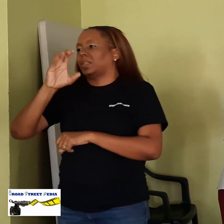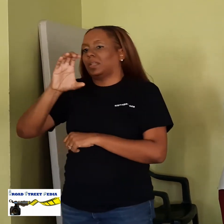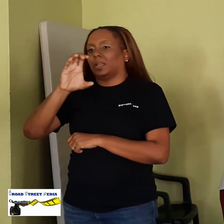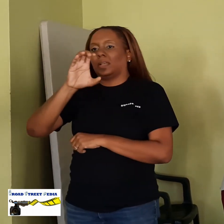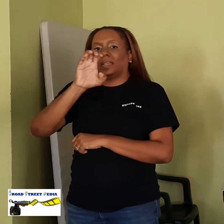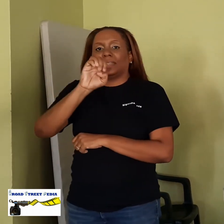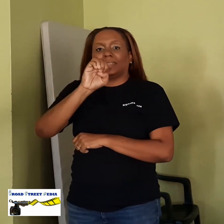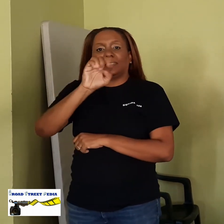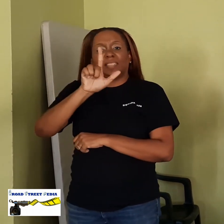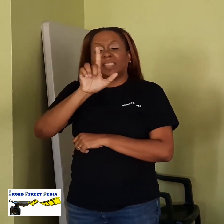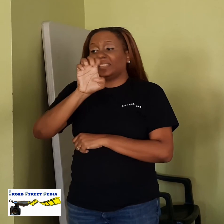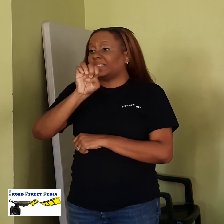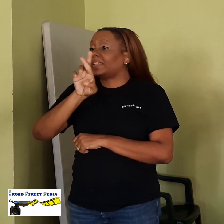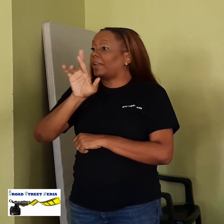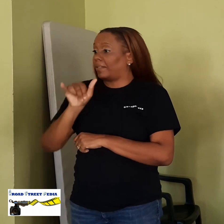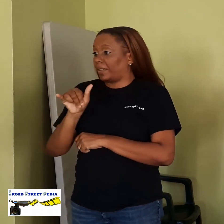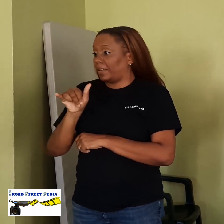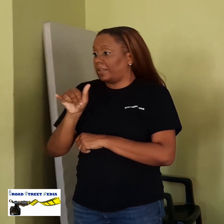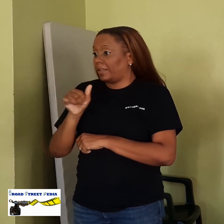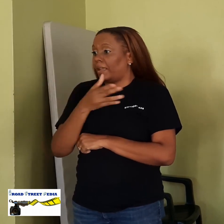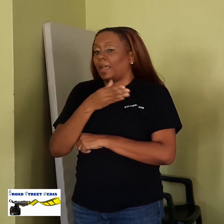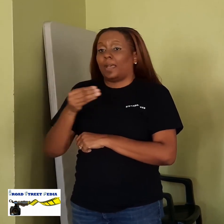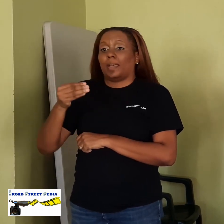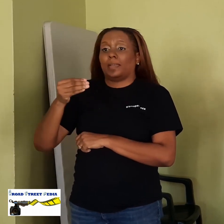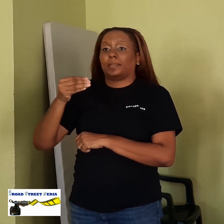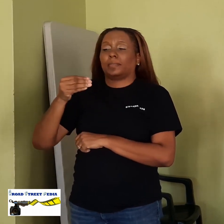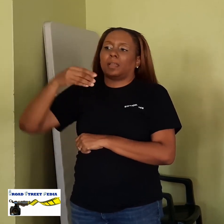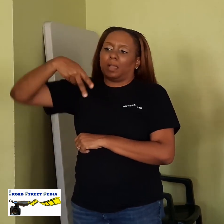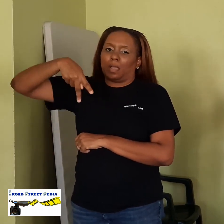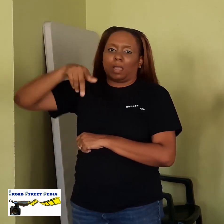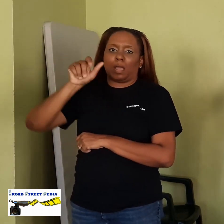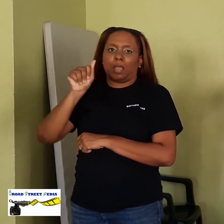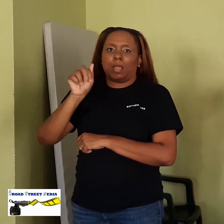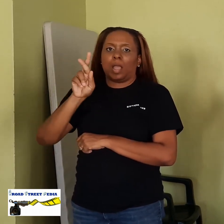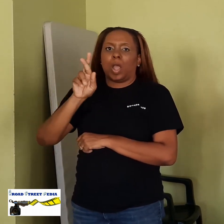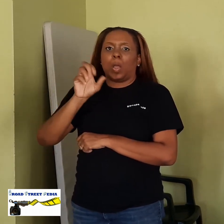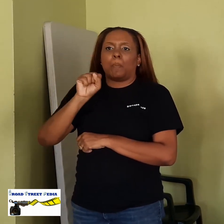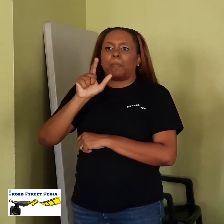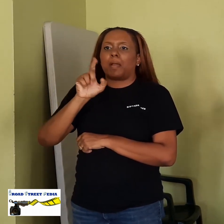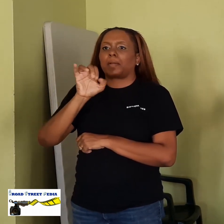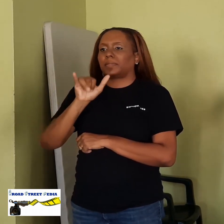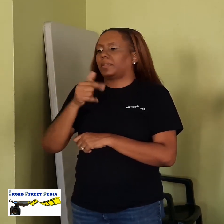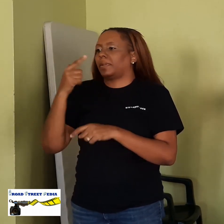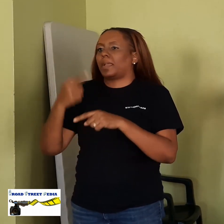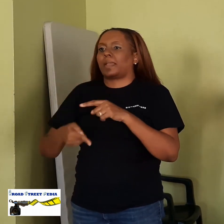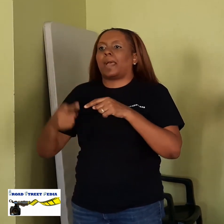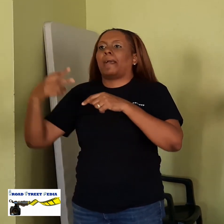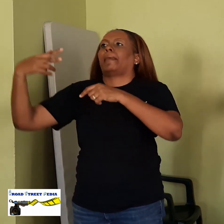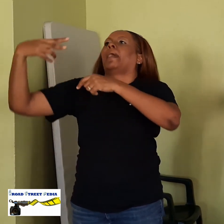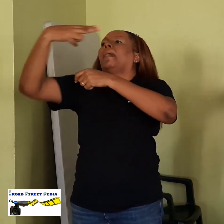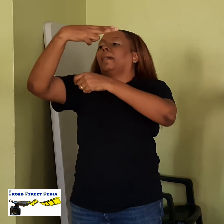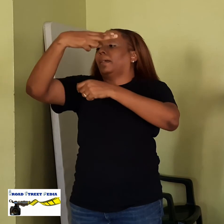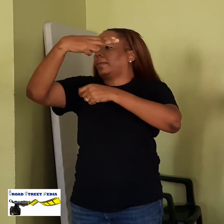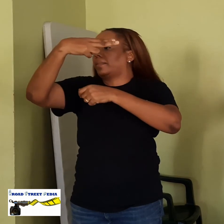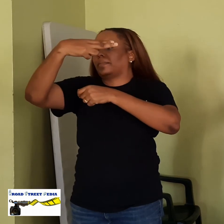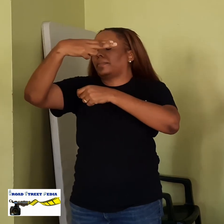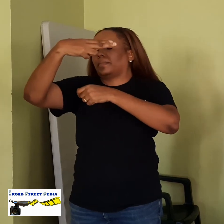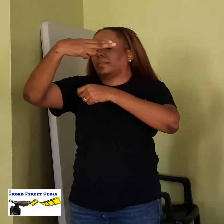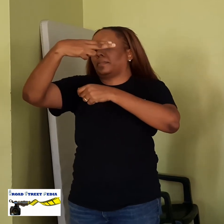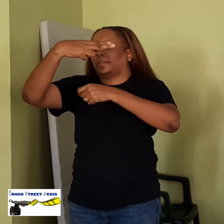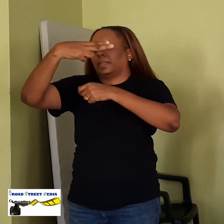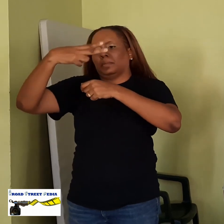the stalk as a vegetative part of the plant that we eat. So if you cut it too high, then you leave you would